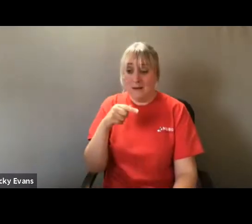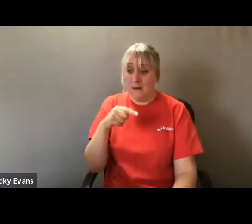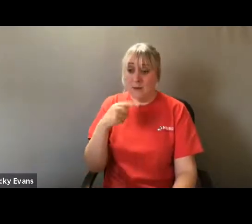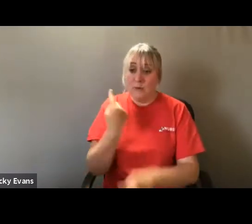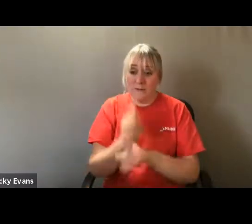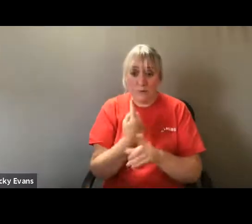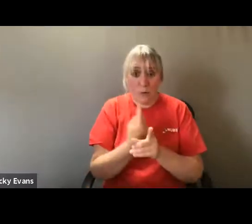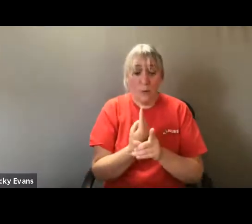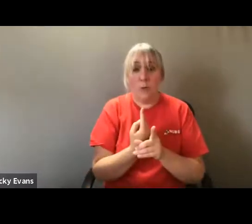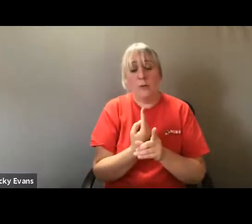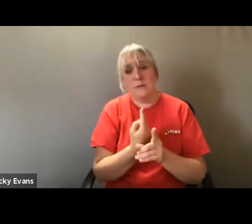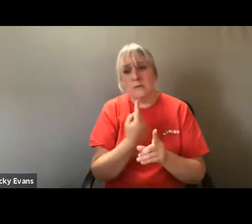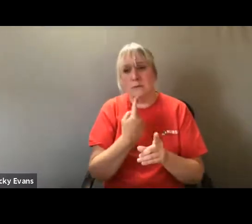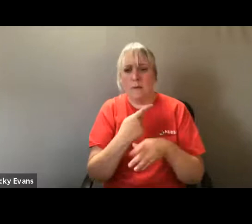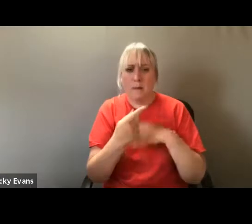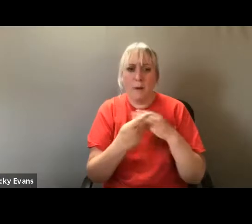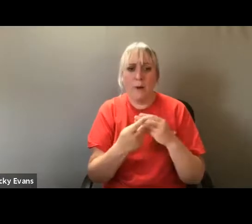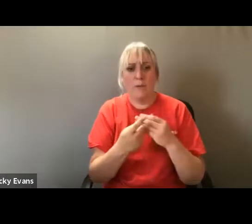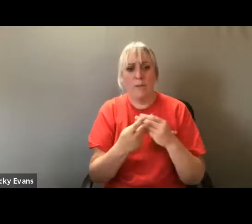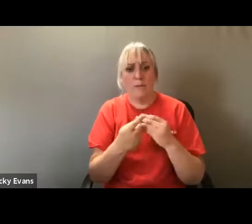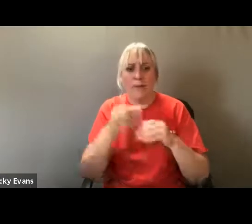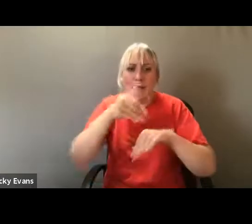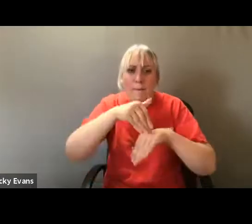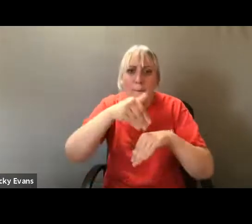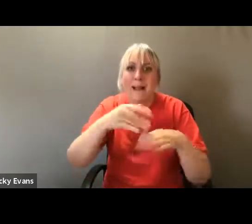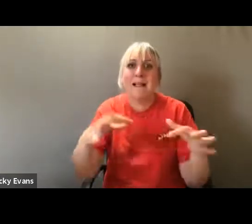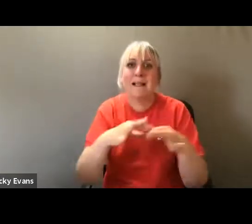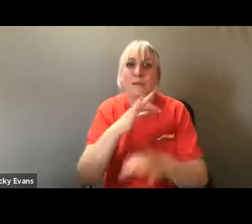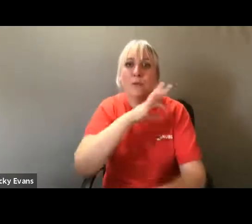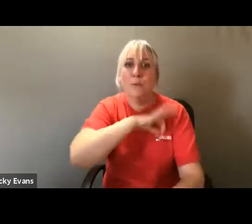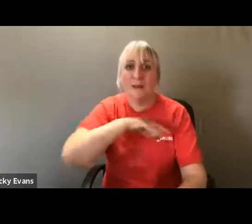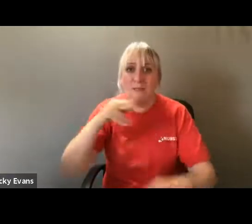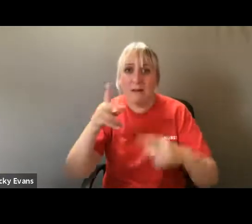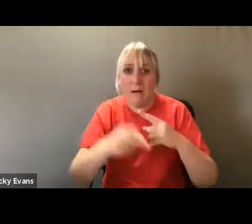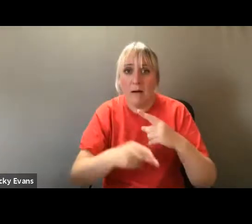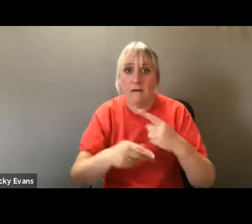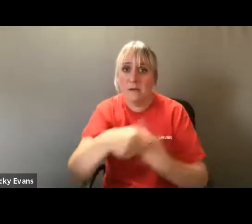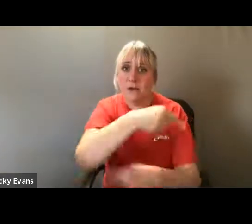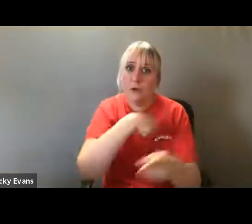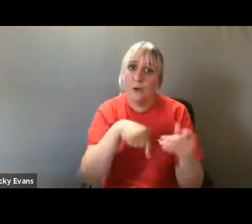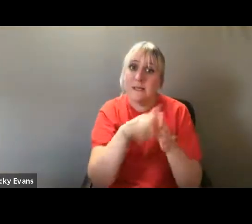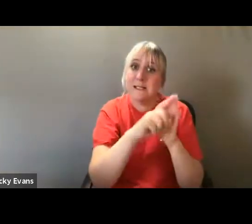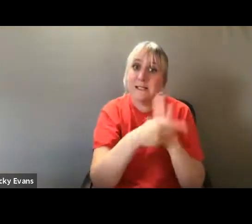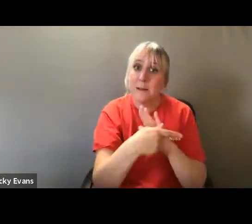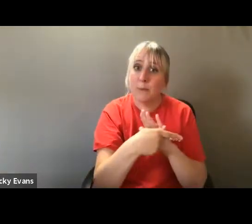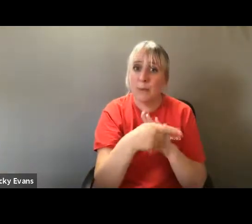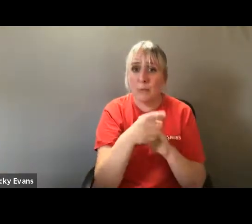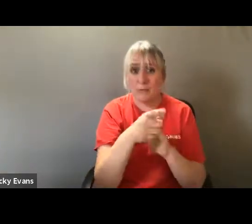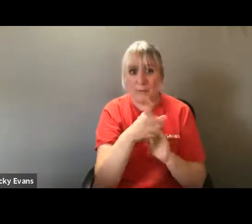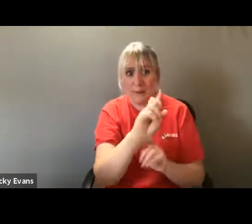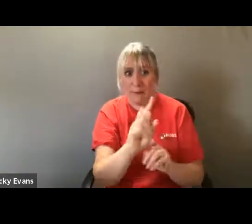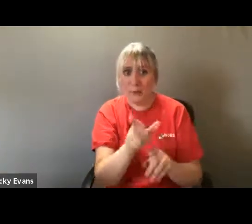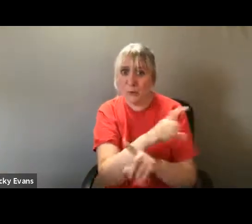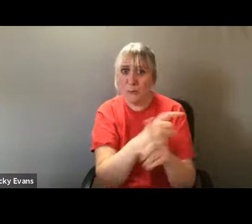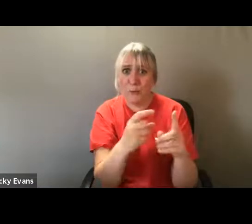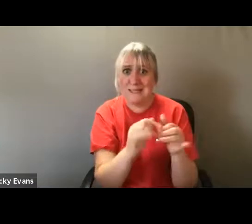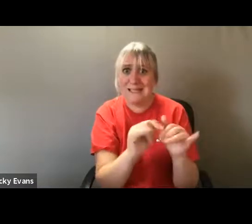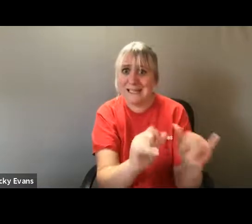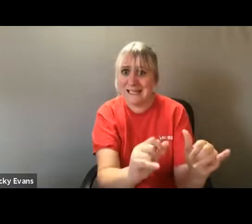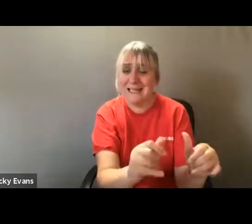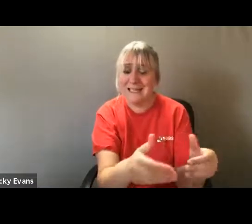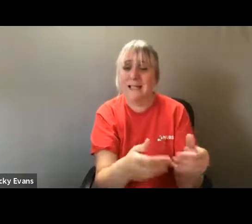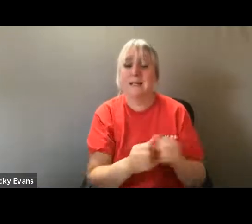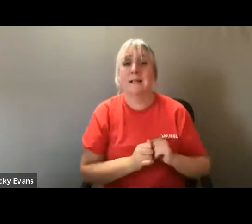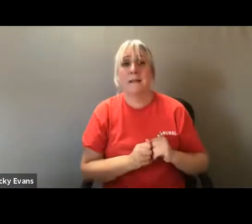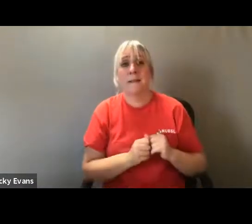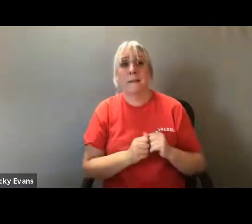about the impact of benefit cuts on the disabled community in the UK, and that's, you know, it's absolutely abhorrent.